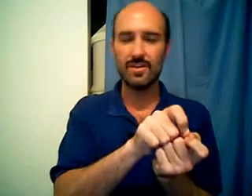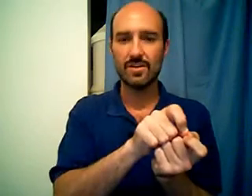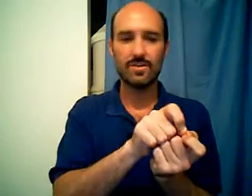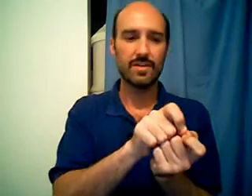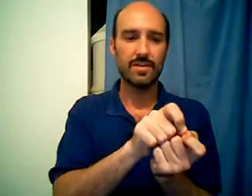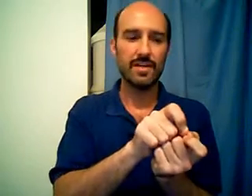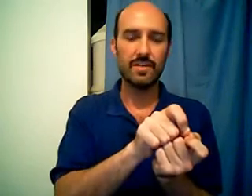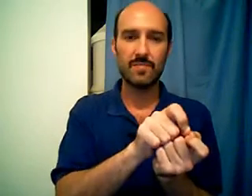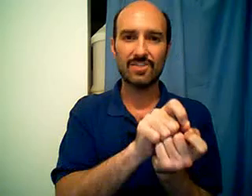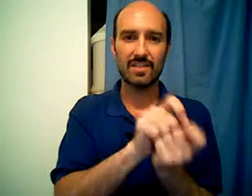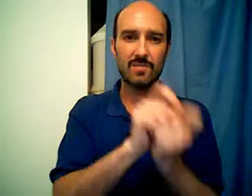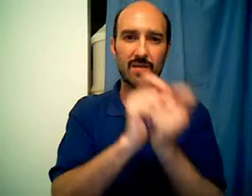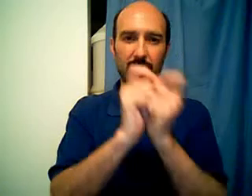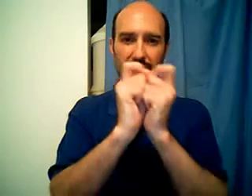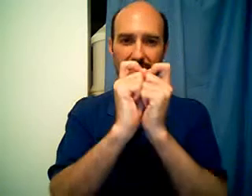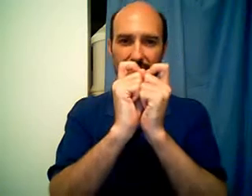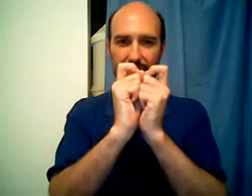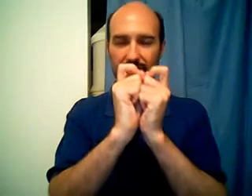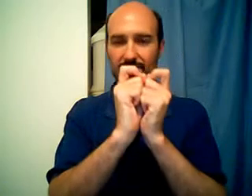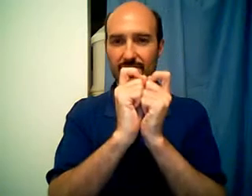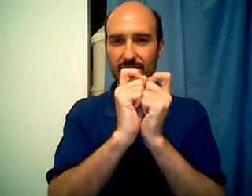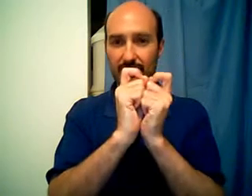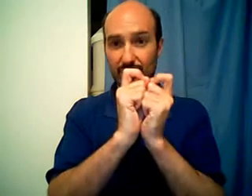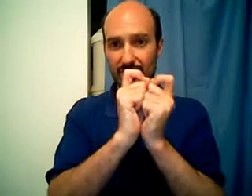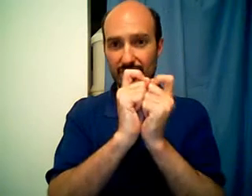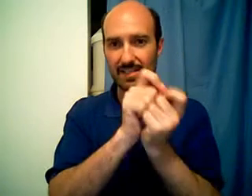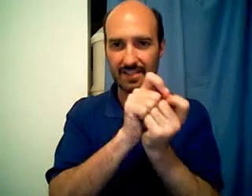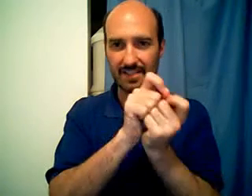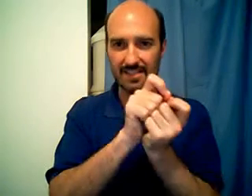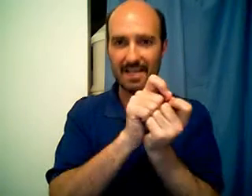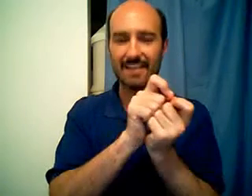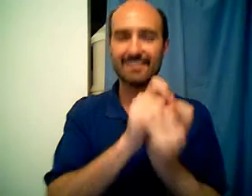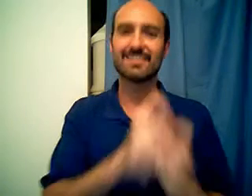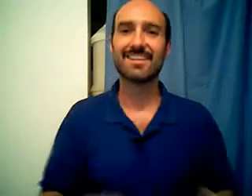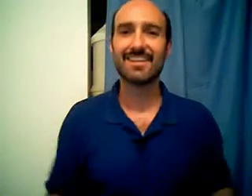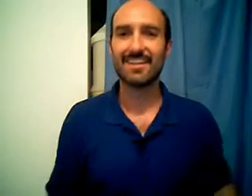and matching them up so that they're precise, exact.